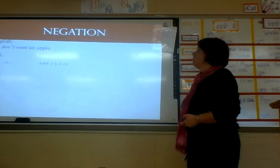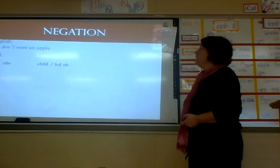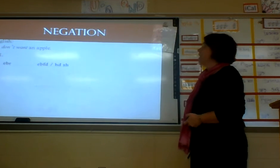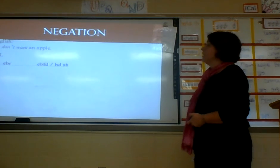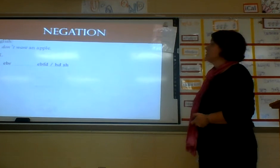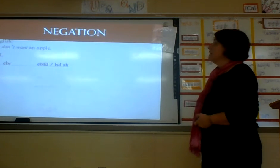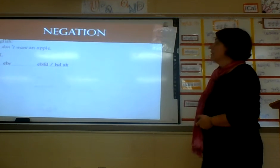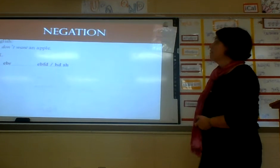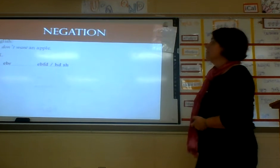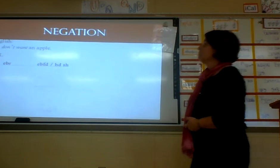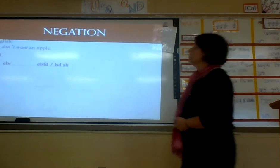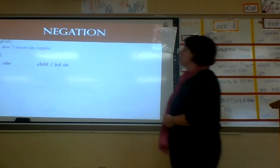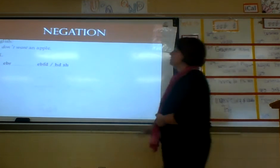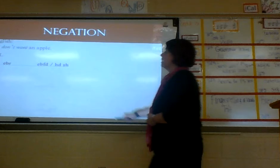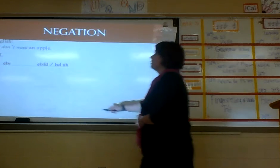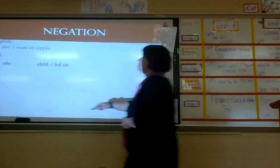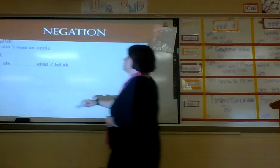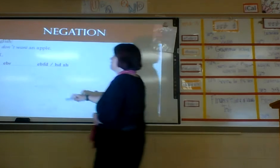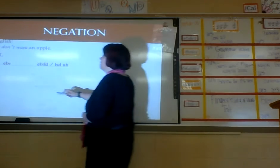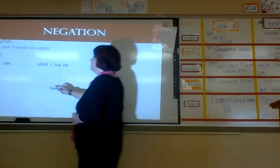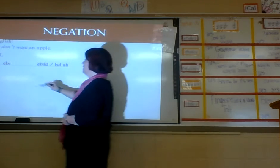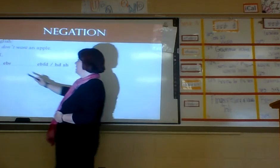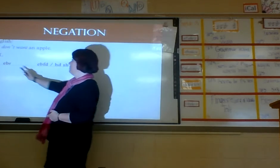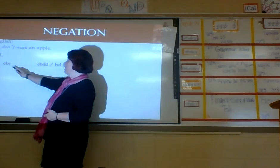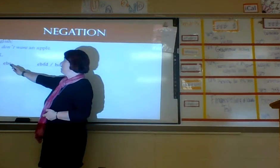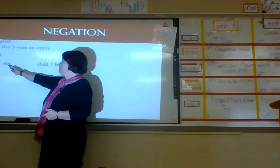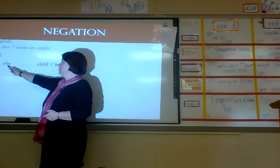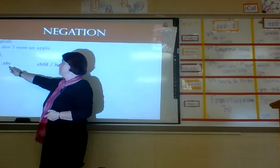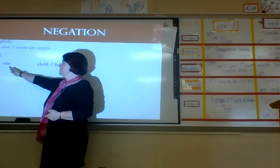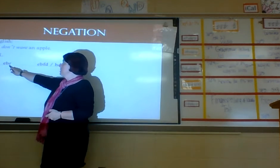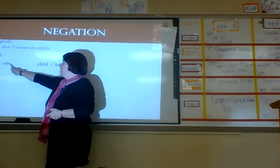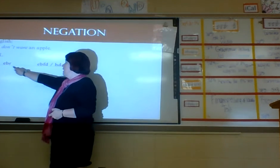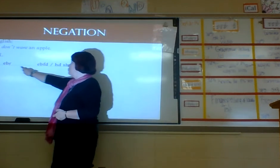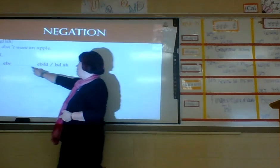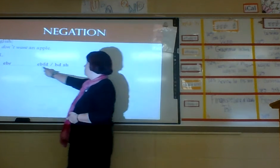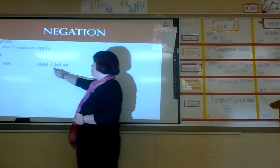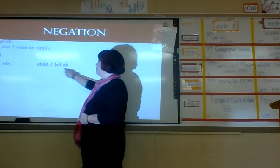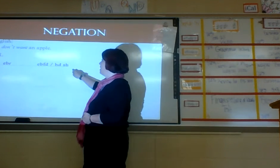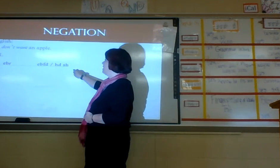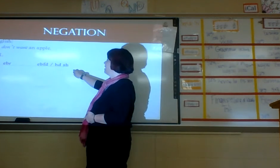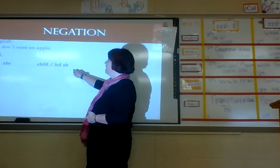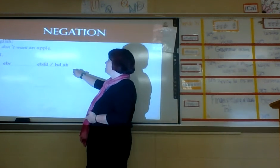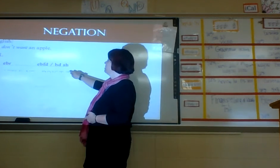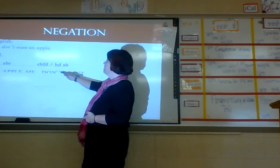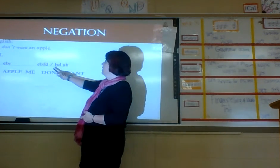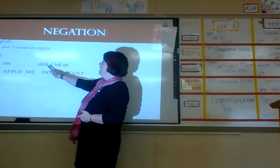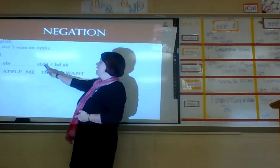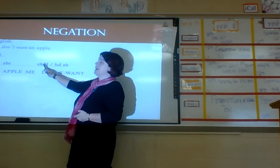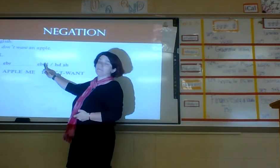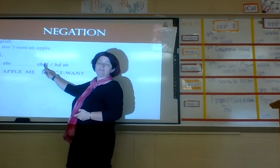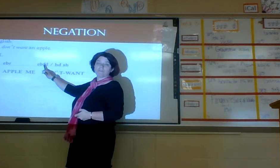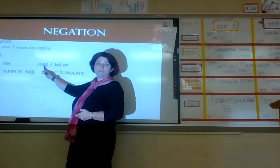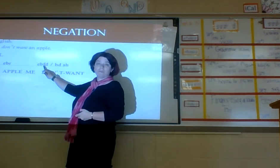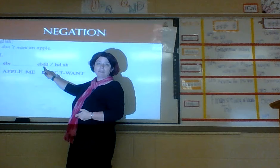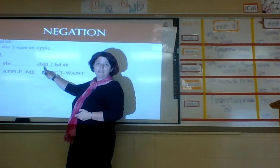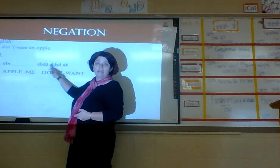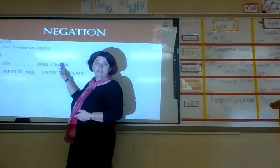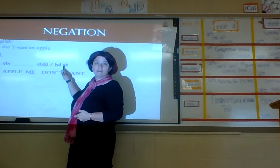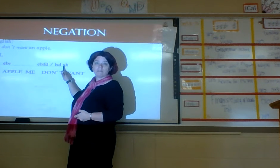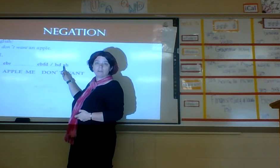In ASL, you see how it's written, the EBRs first. It draws all the way to the end. Eyebrows furrow at the end, as long